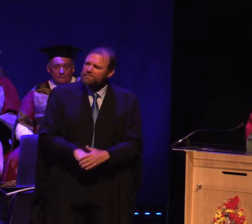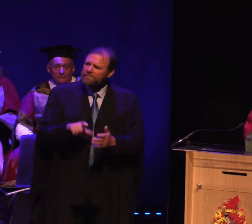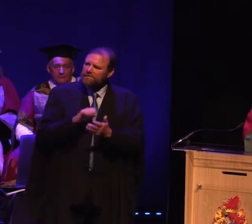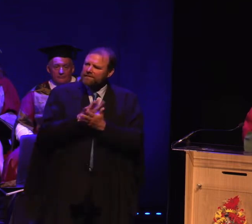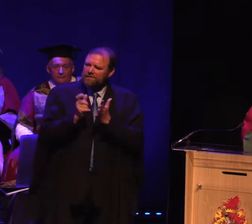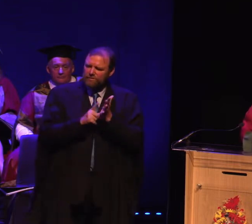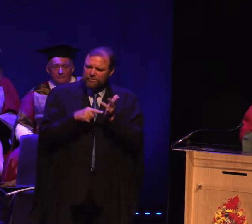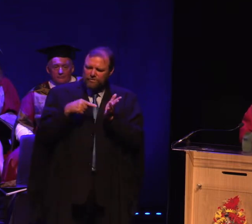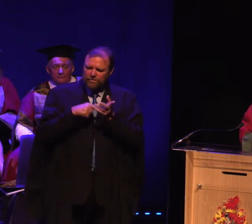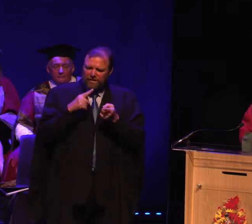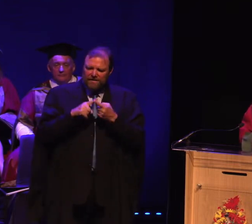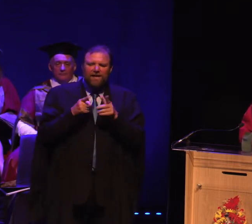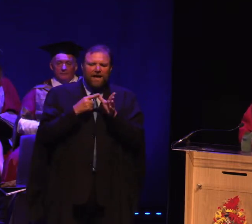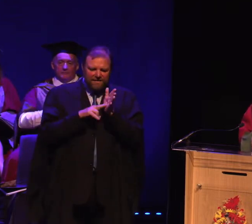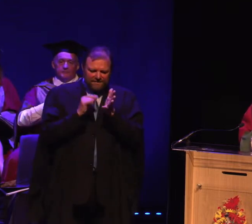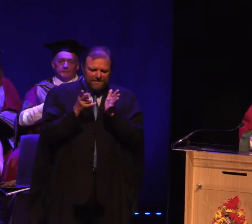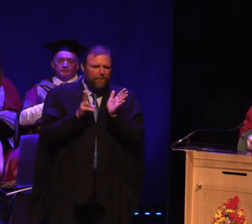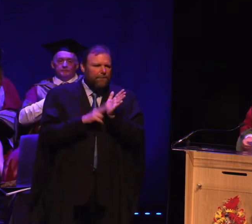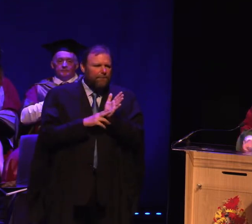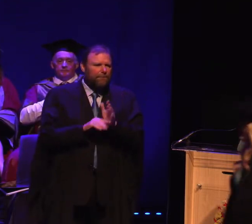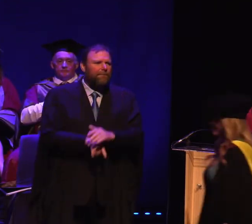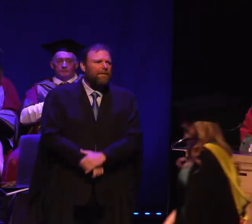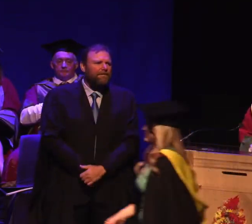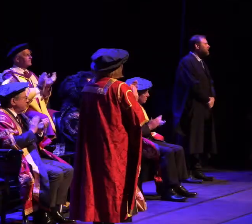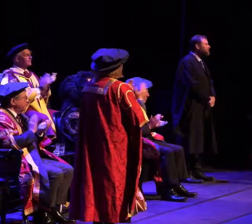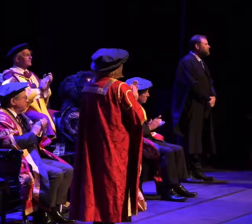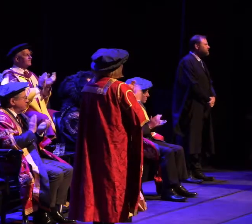Charlotte Anson.